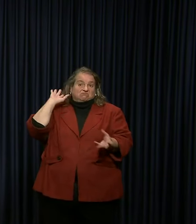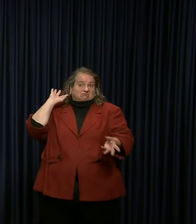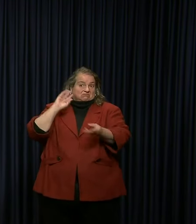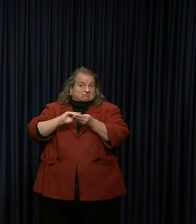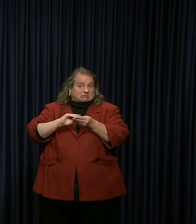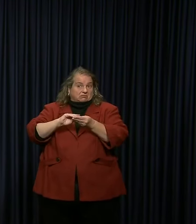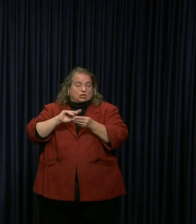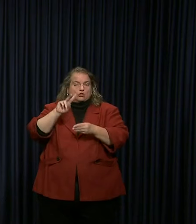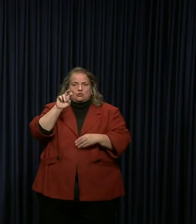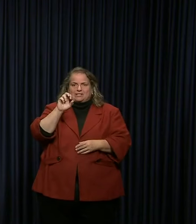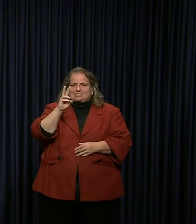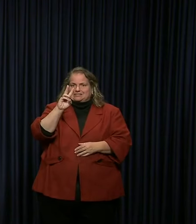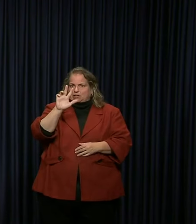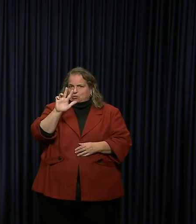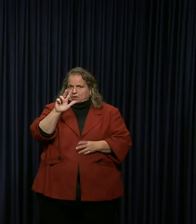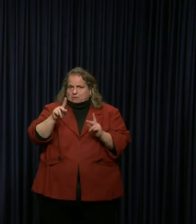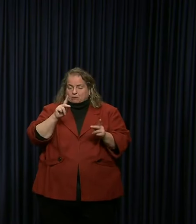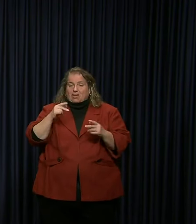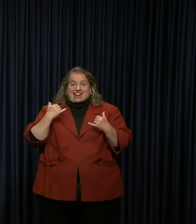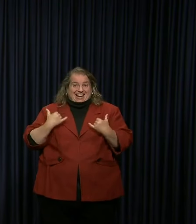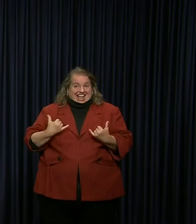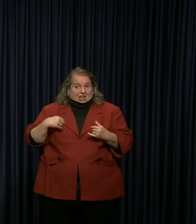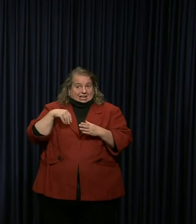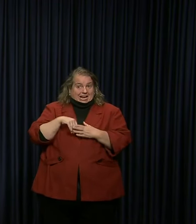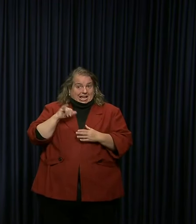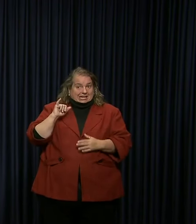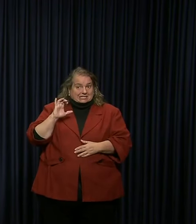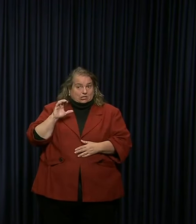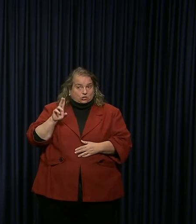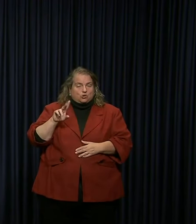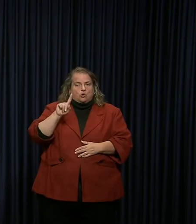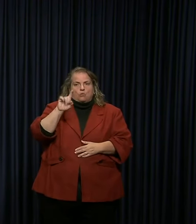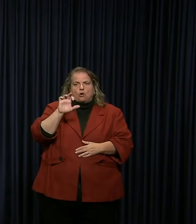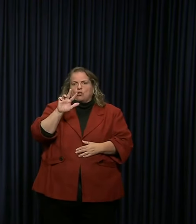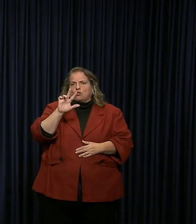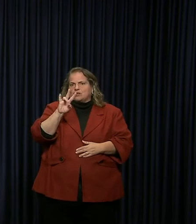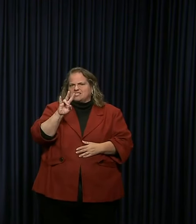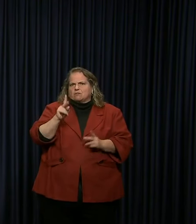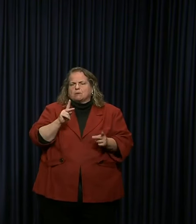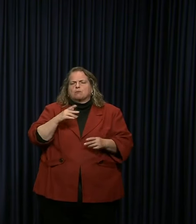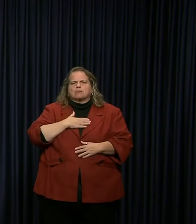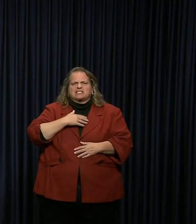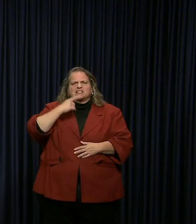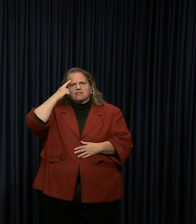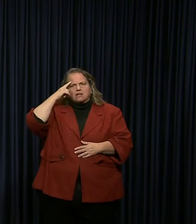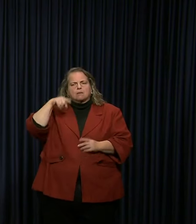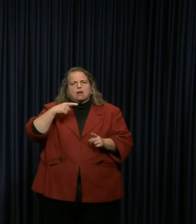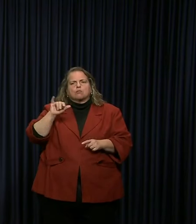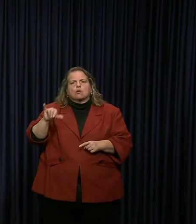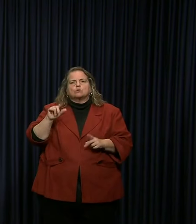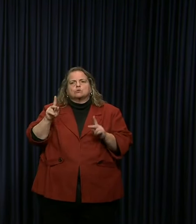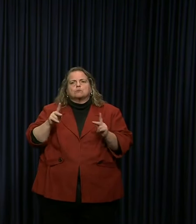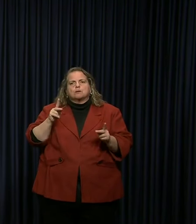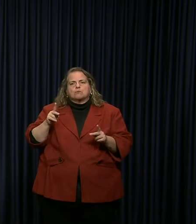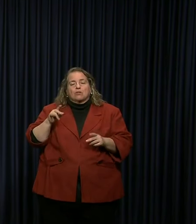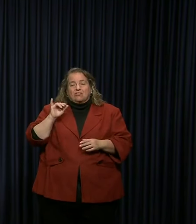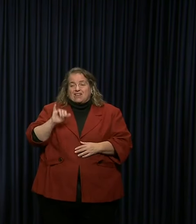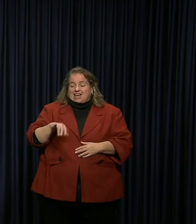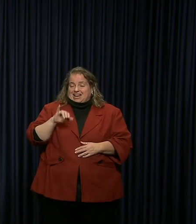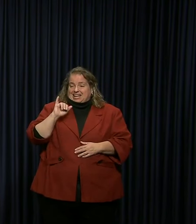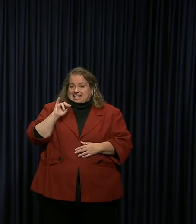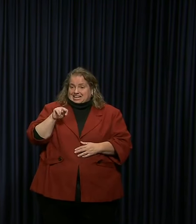least 263. Right now, at least 137. So let's think about those folks. They call it an intensive care